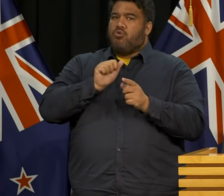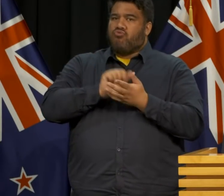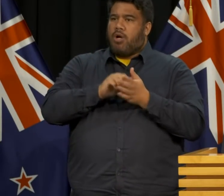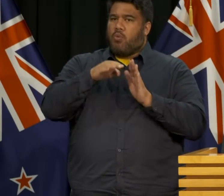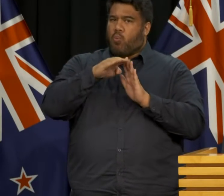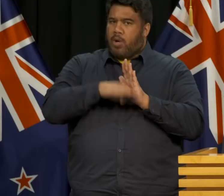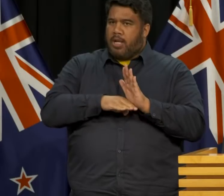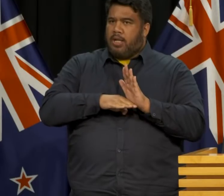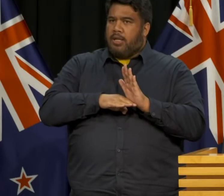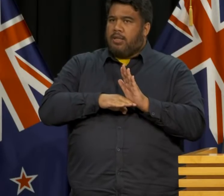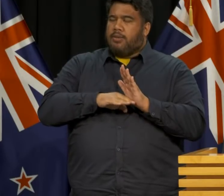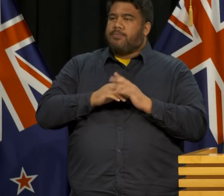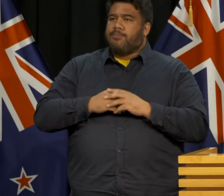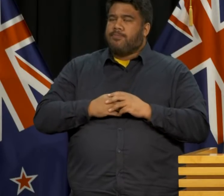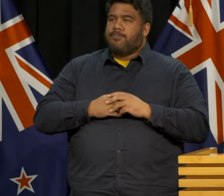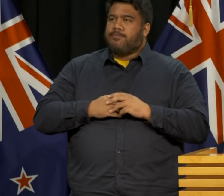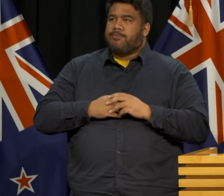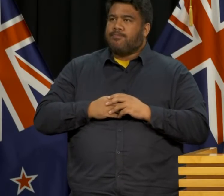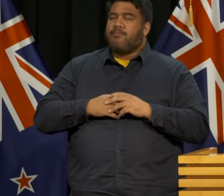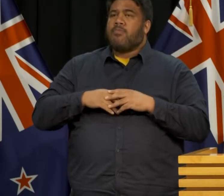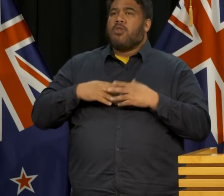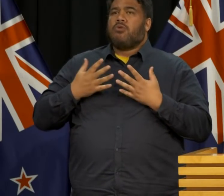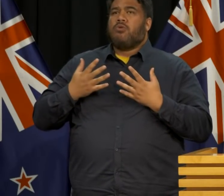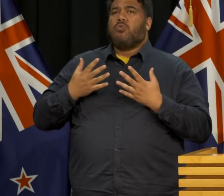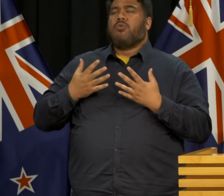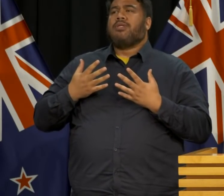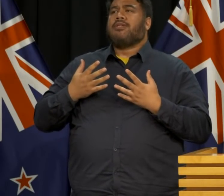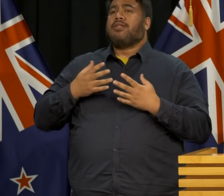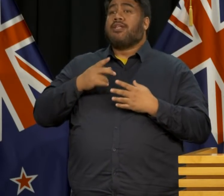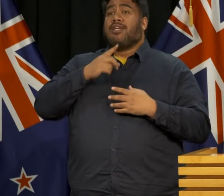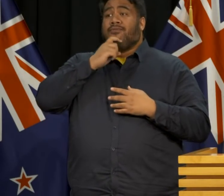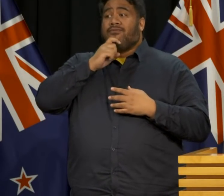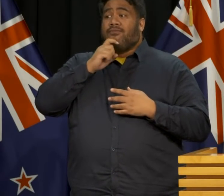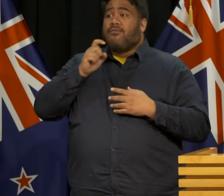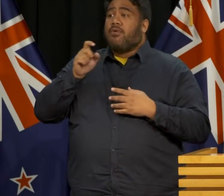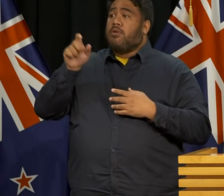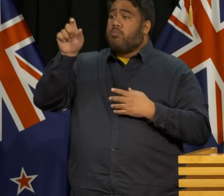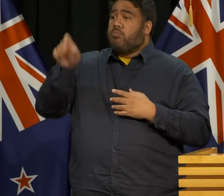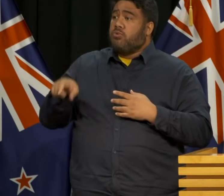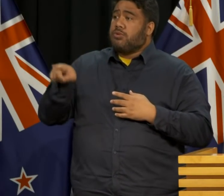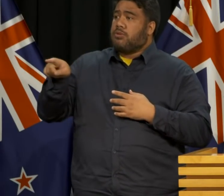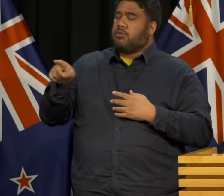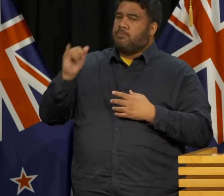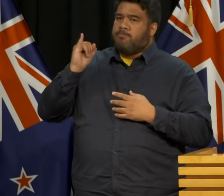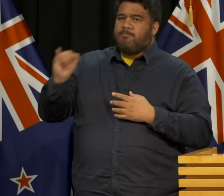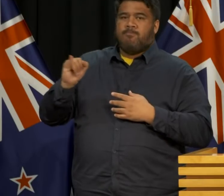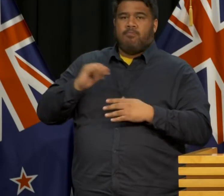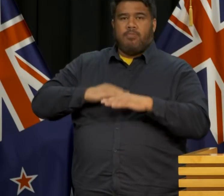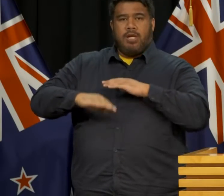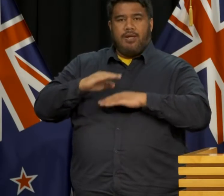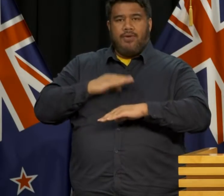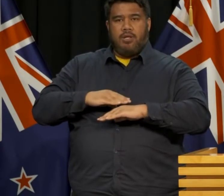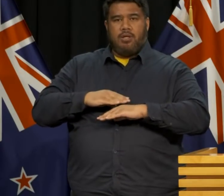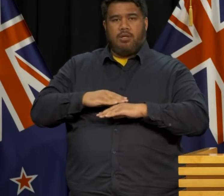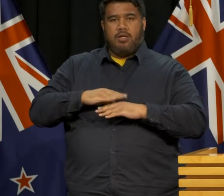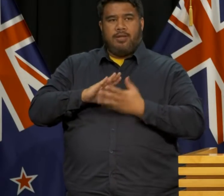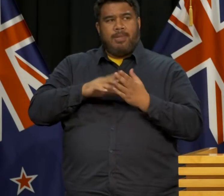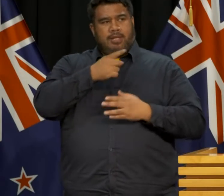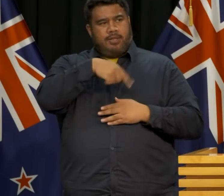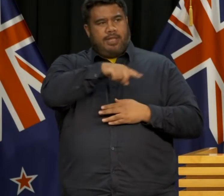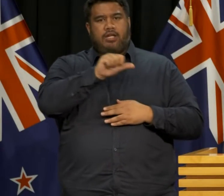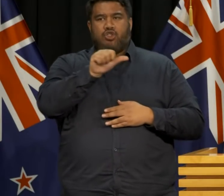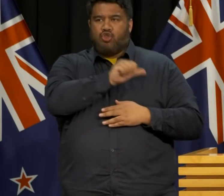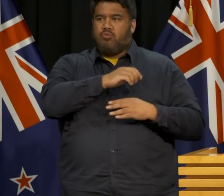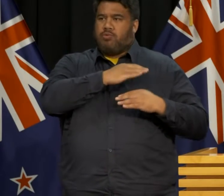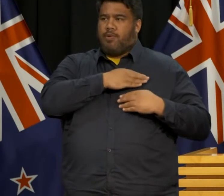handled, and that if someone is doing something that is clearly wrong, then they've got a responsibility to do something about